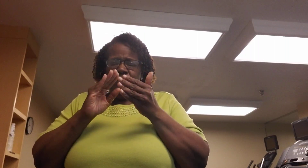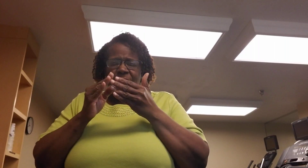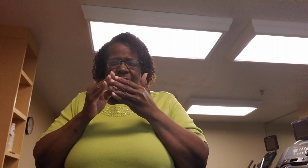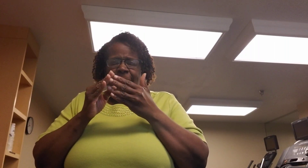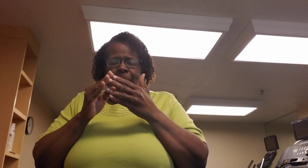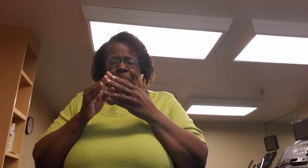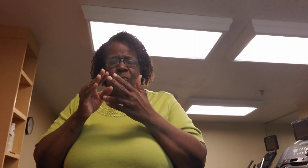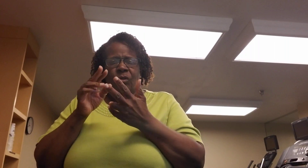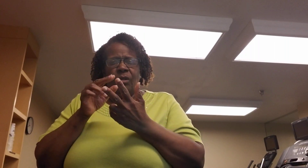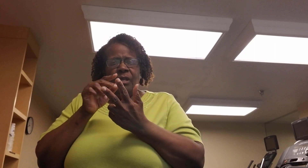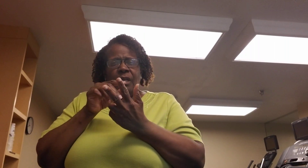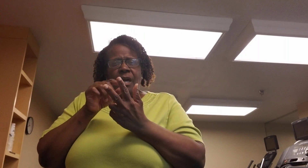community.